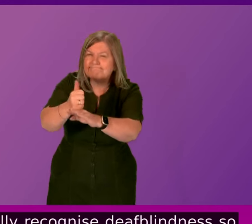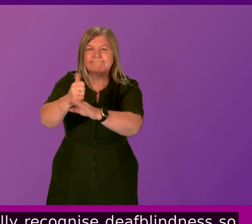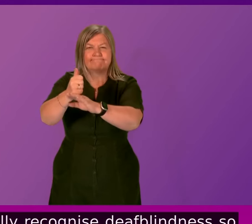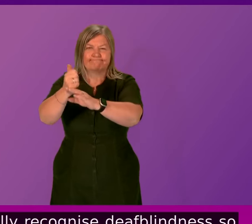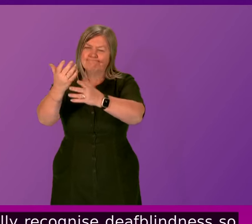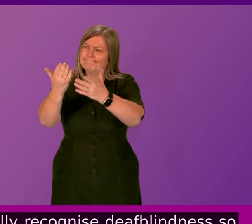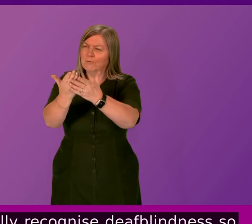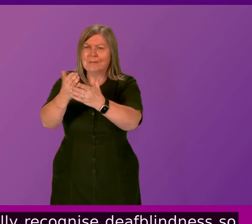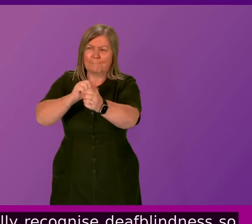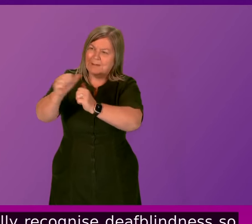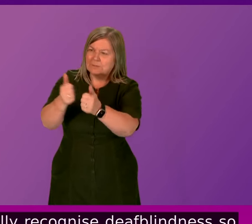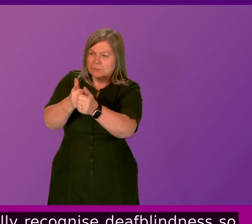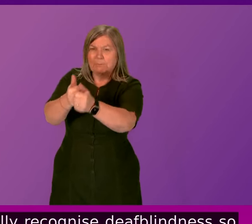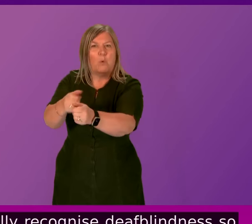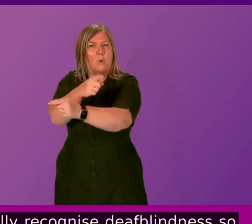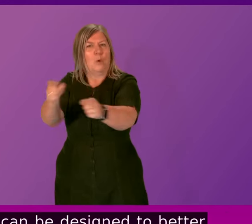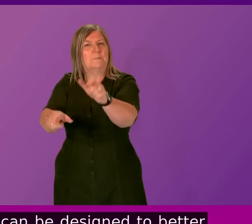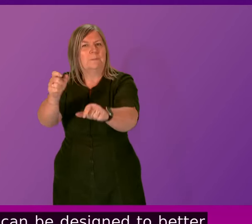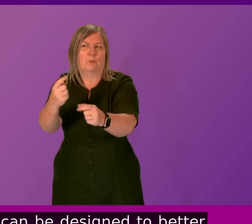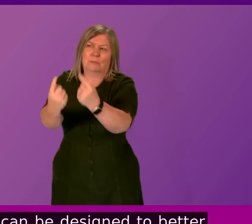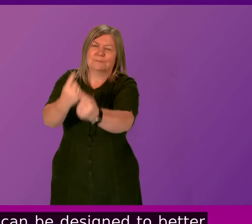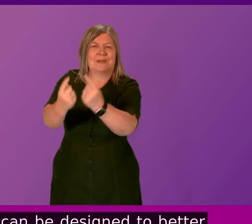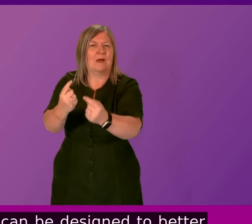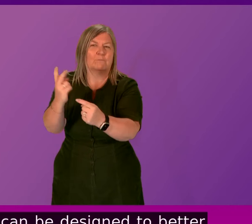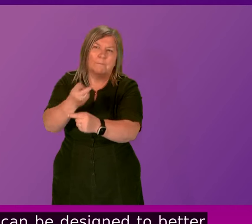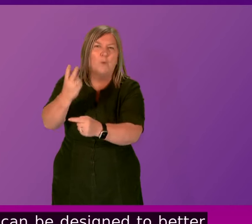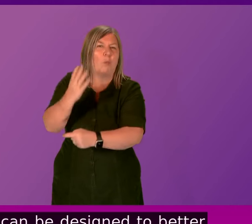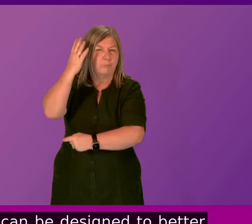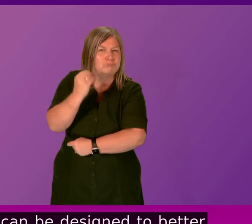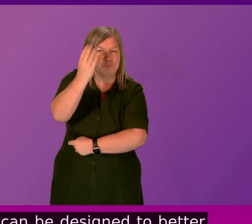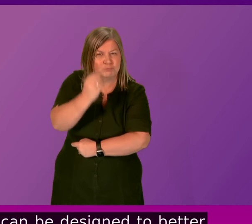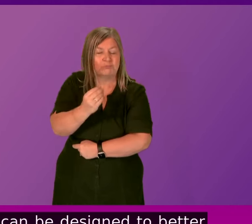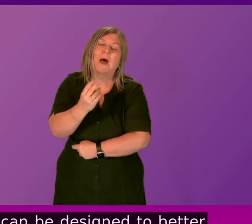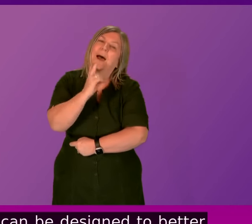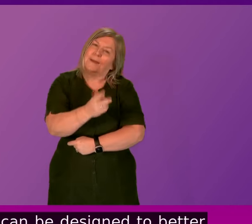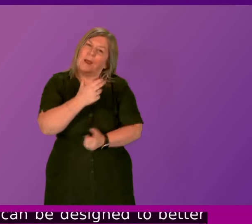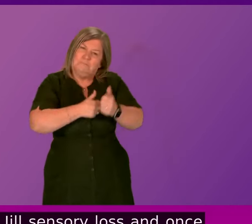people affected by dual sensory loss. And once again, I do want to congratulate my colleague,